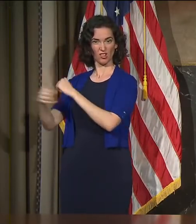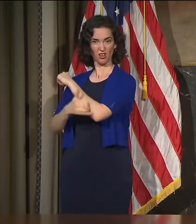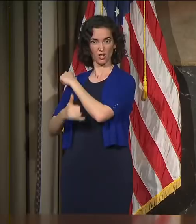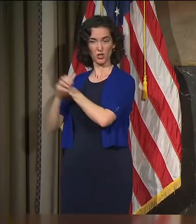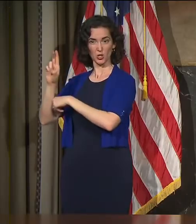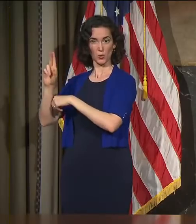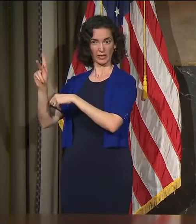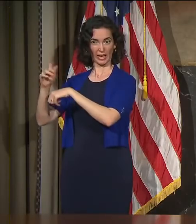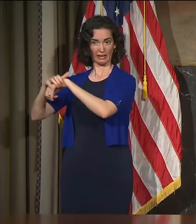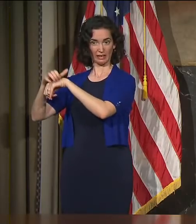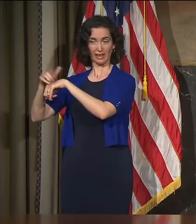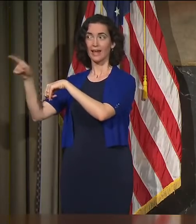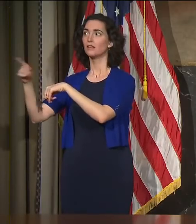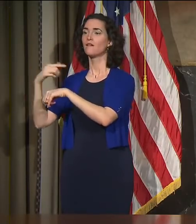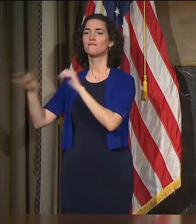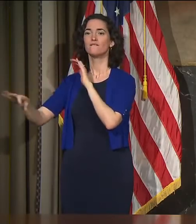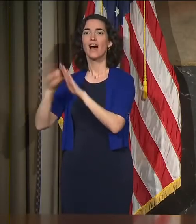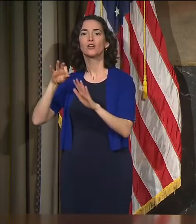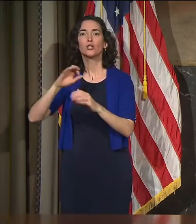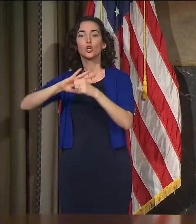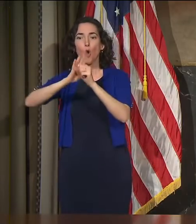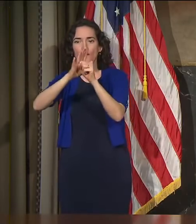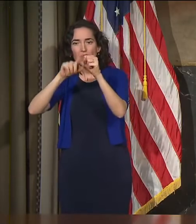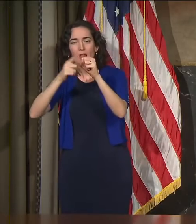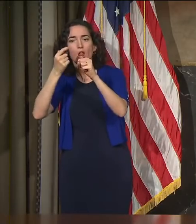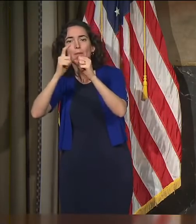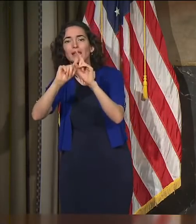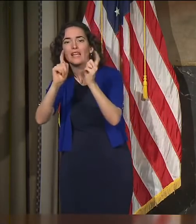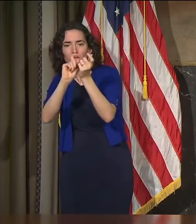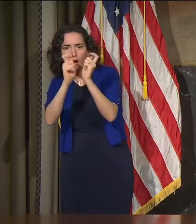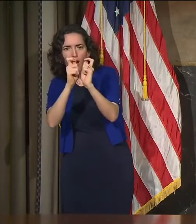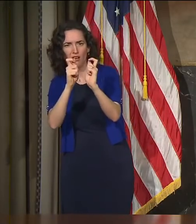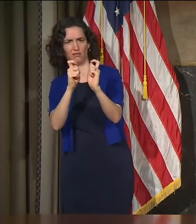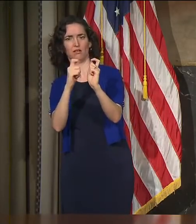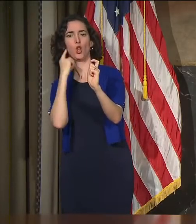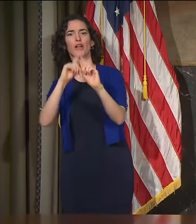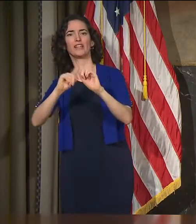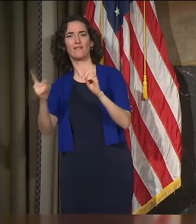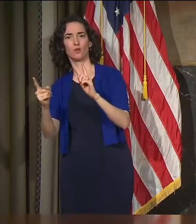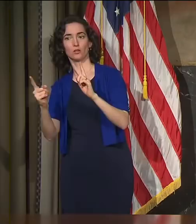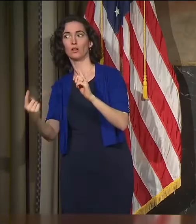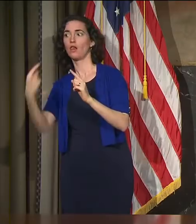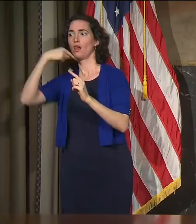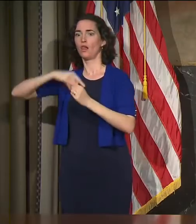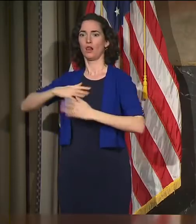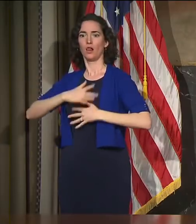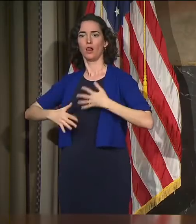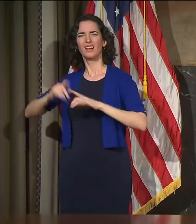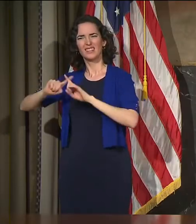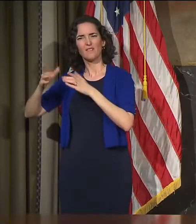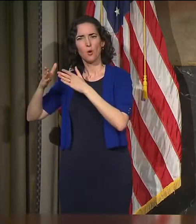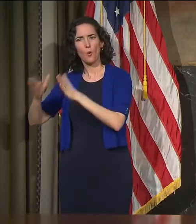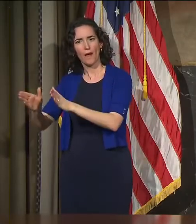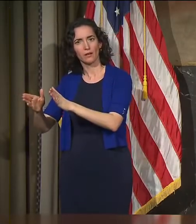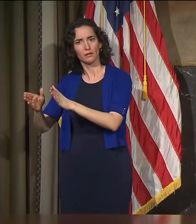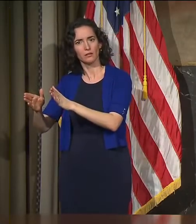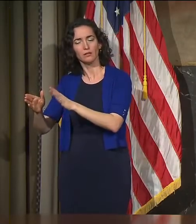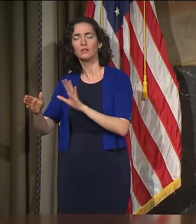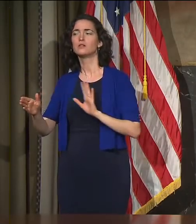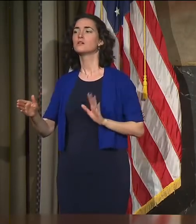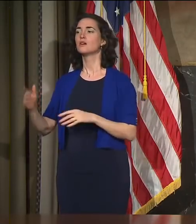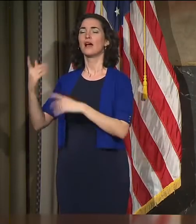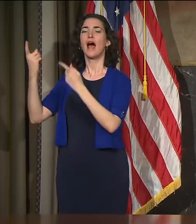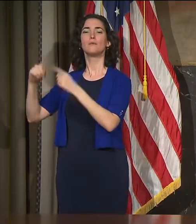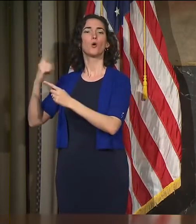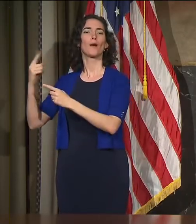strand of COVID, a slight mutation that's circulating in the UK. They believe it's the predominant strand in